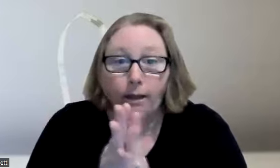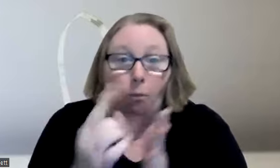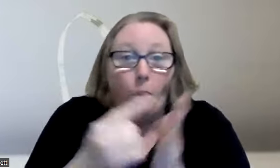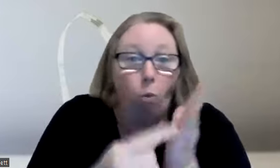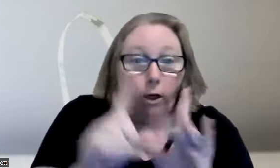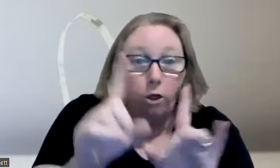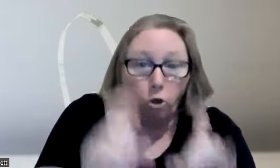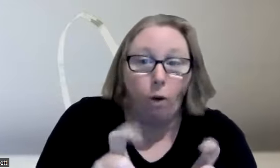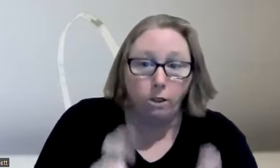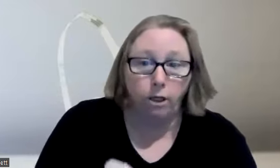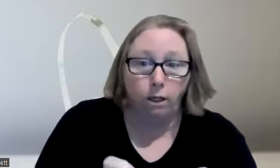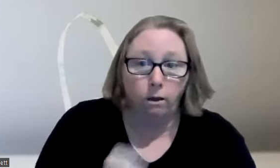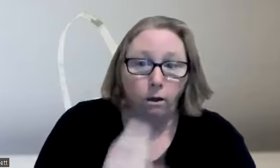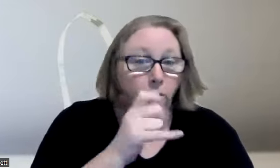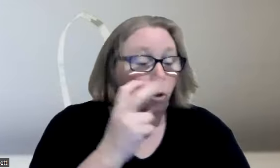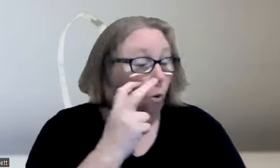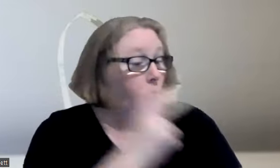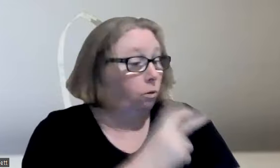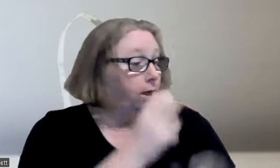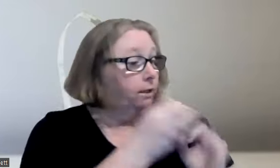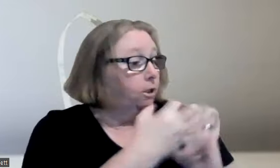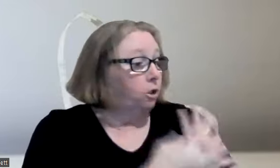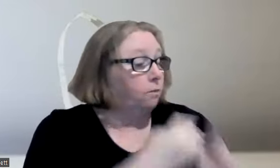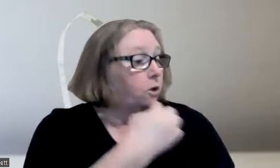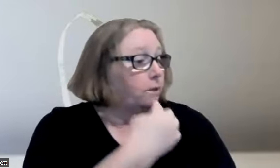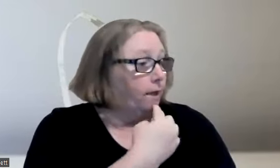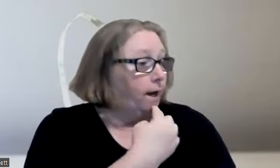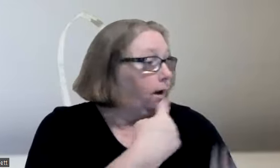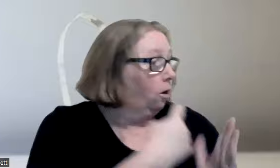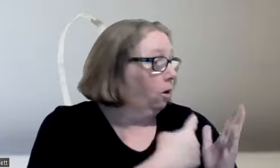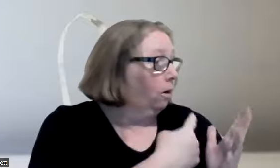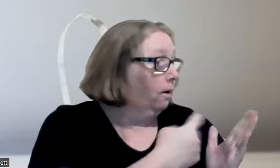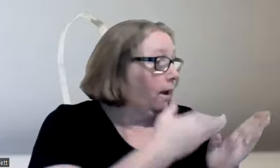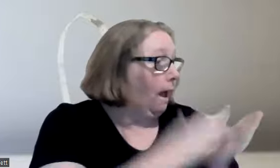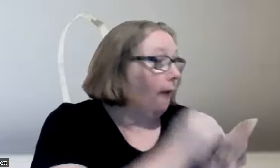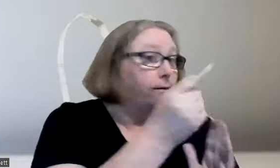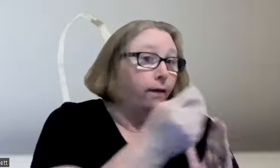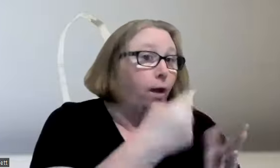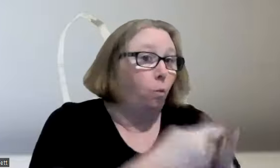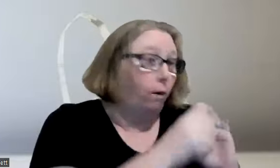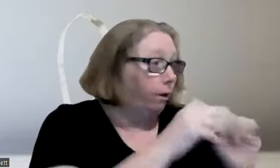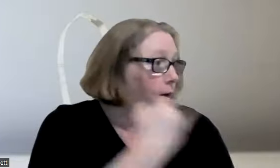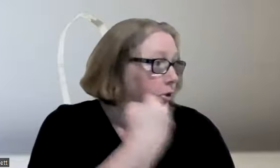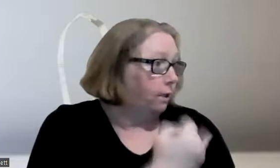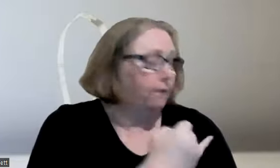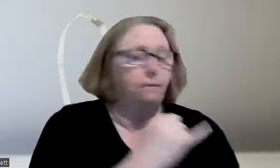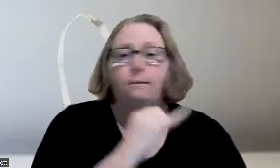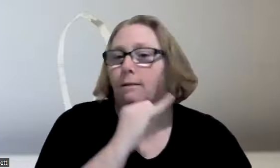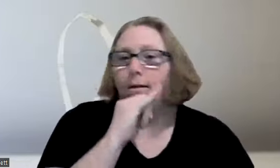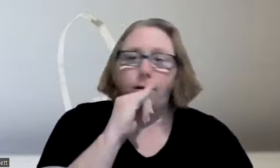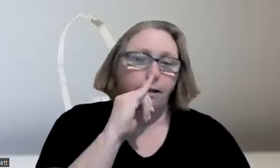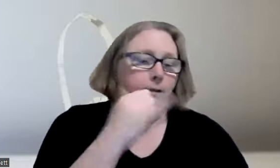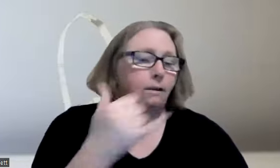them, what is your question? Don't look at the interpreter and say, ask them what their question is. It's